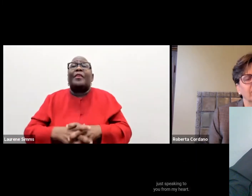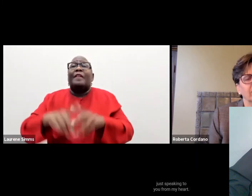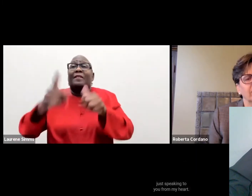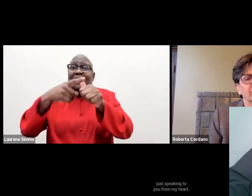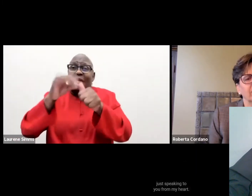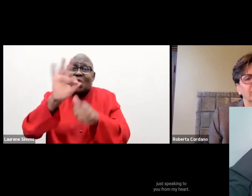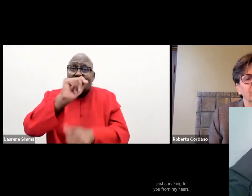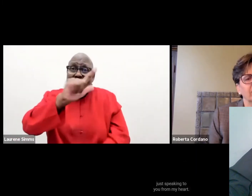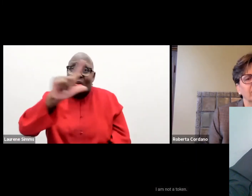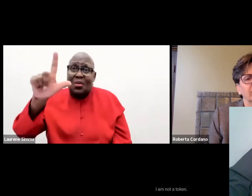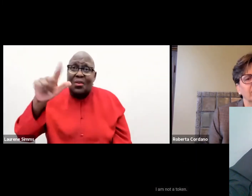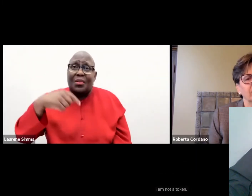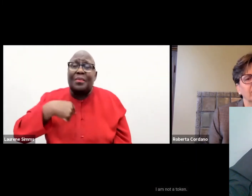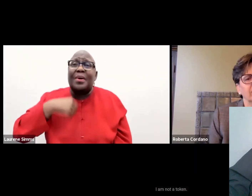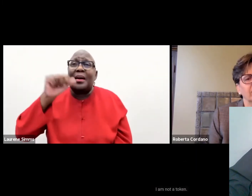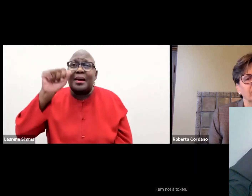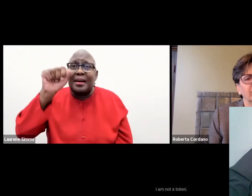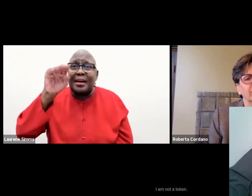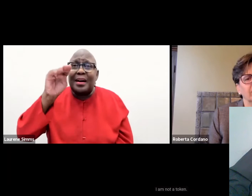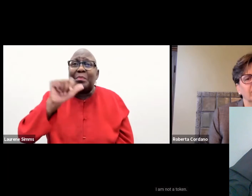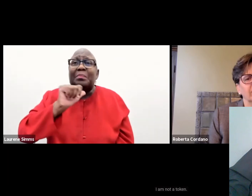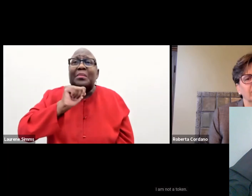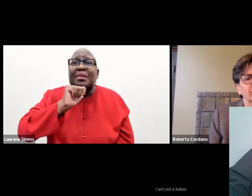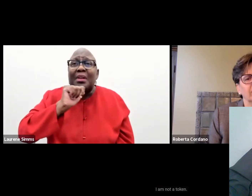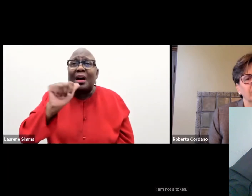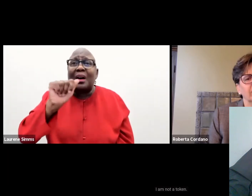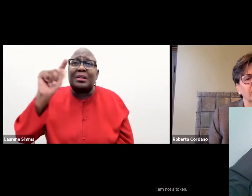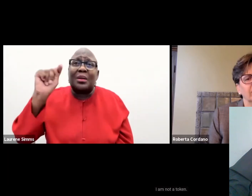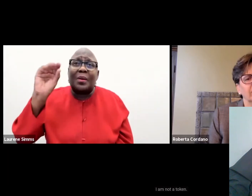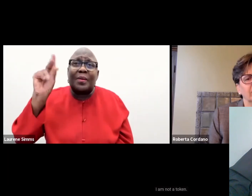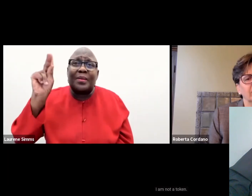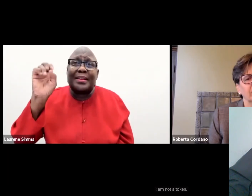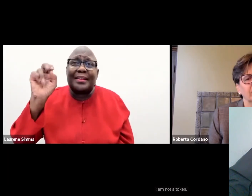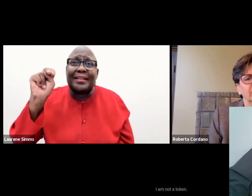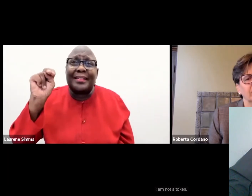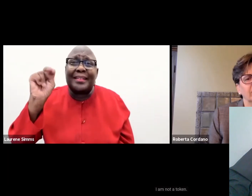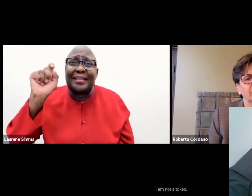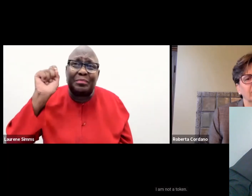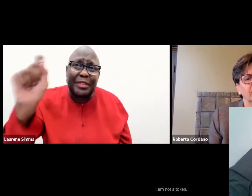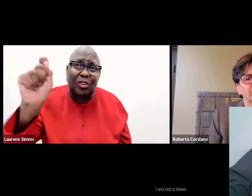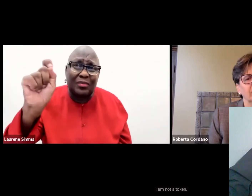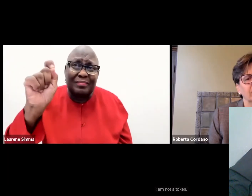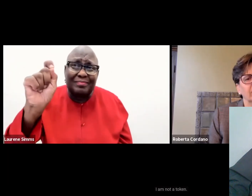My role, for me personally, is to first say, I'm not a token.